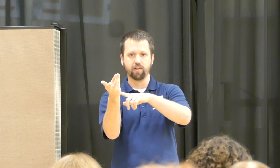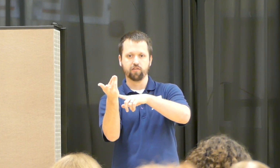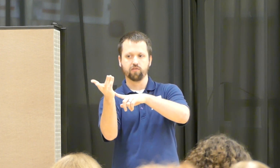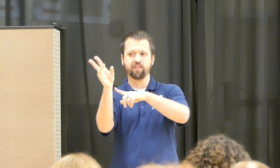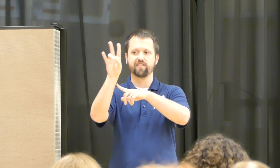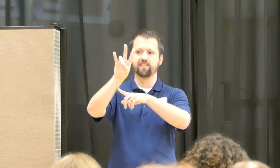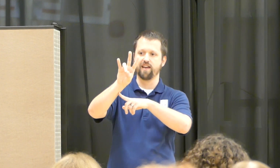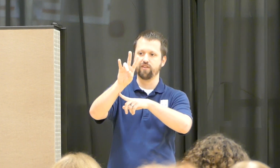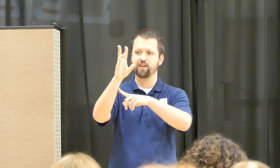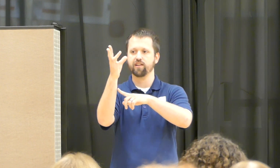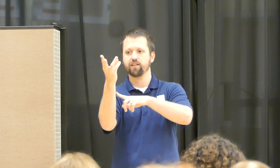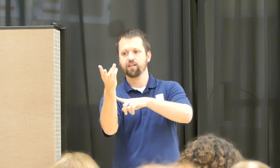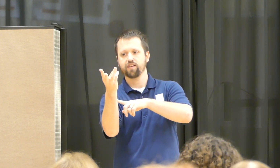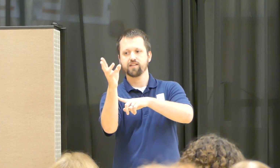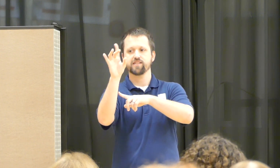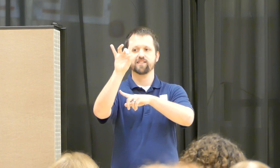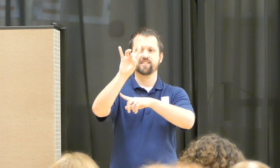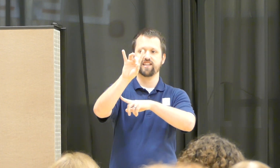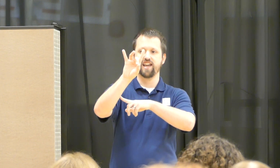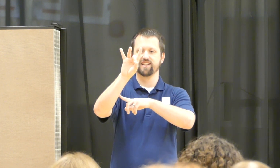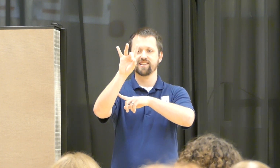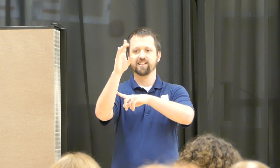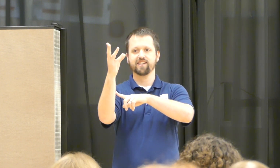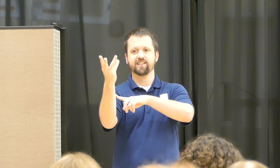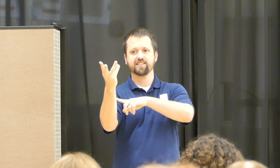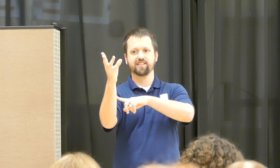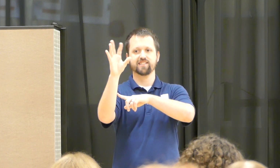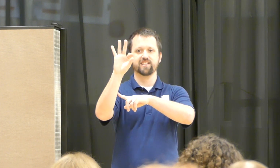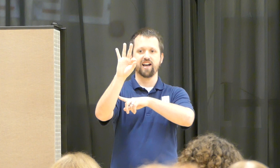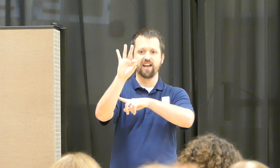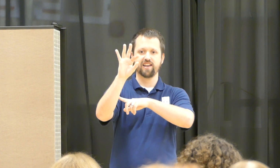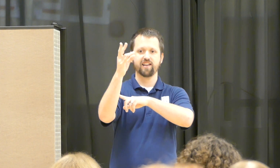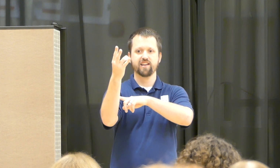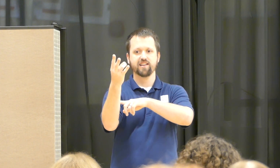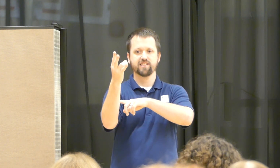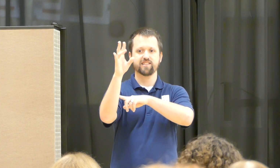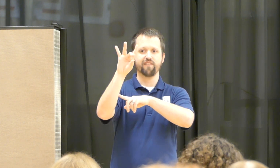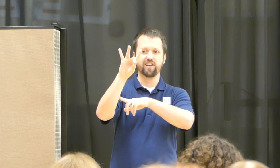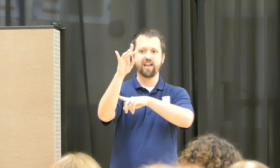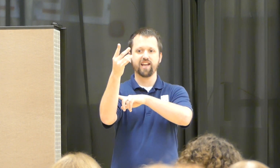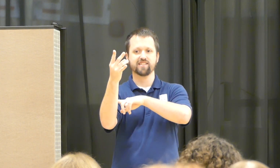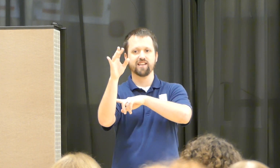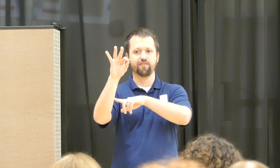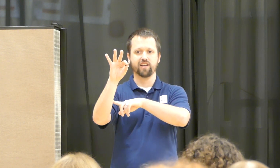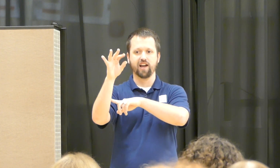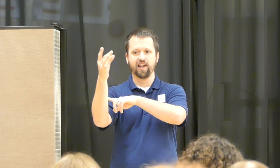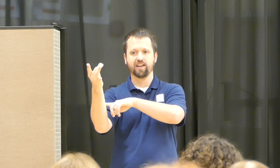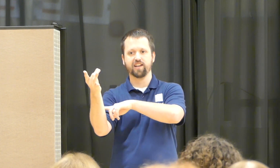So 67, 68, 69, 78, 79, and